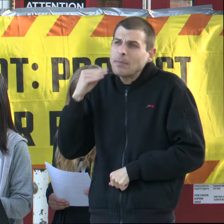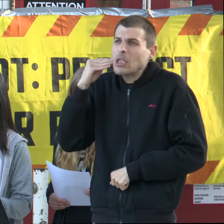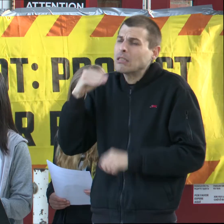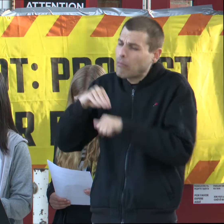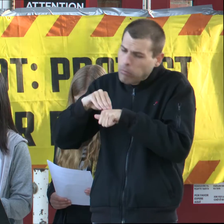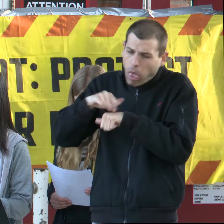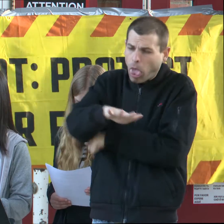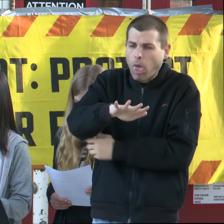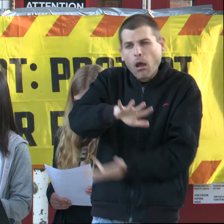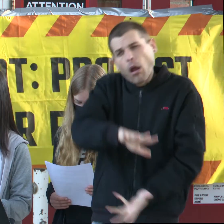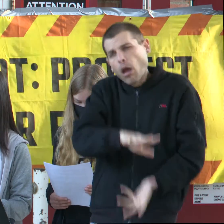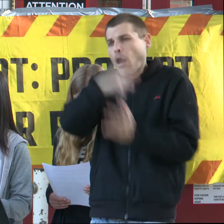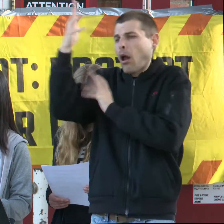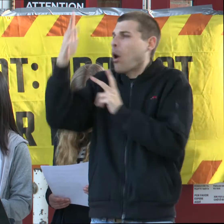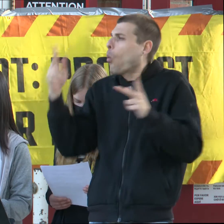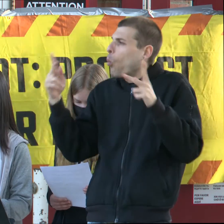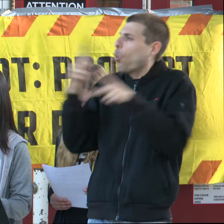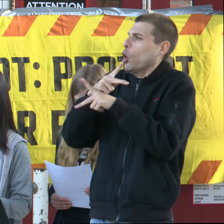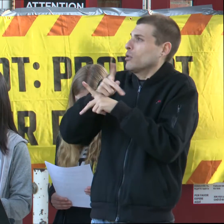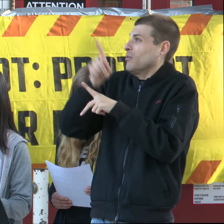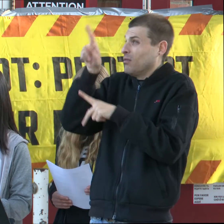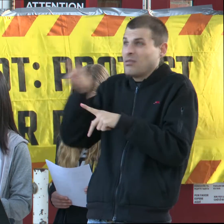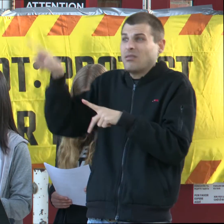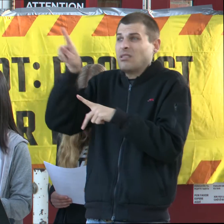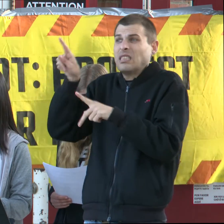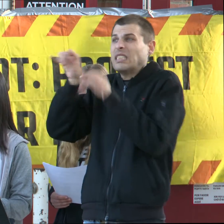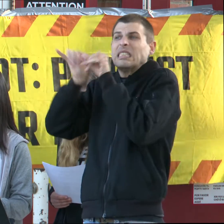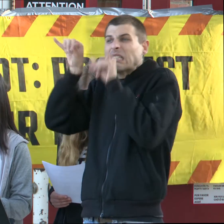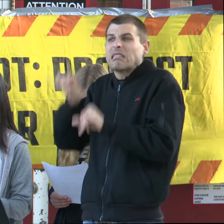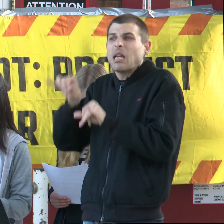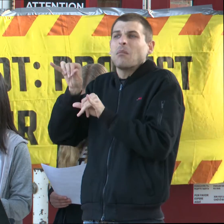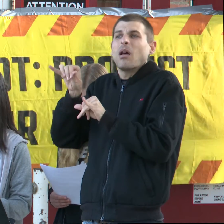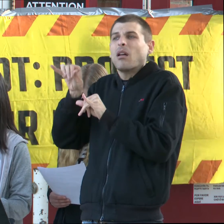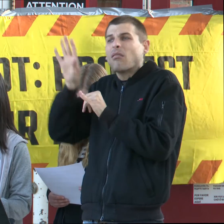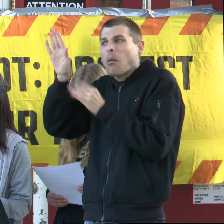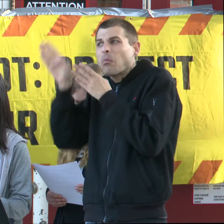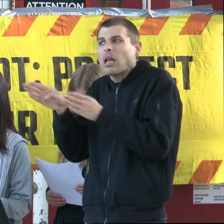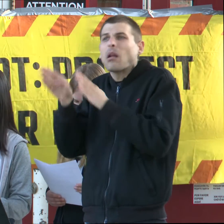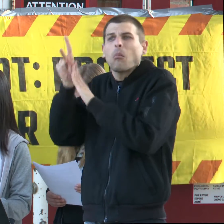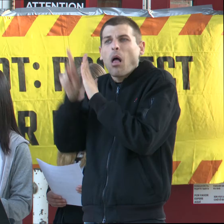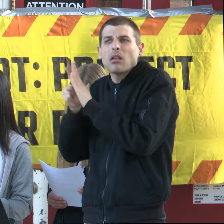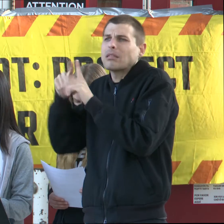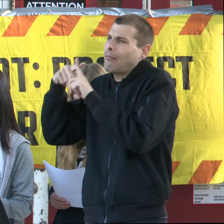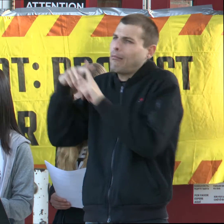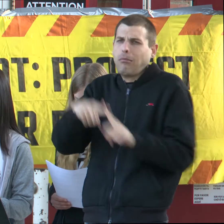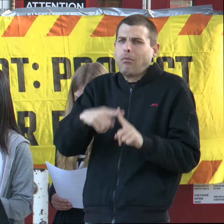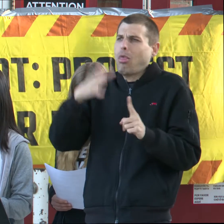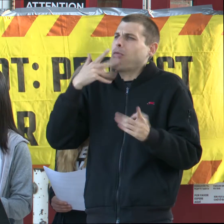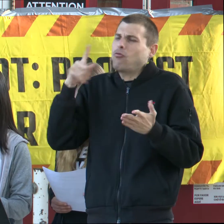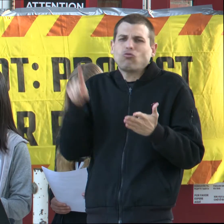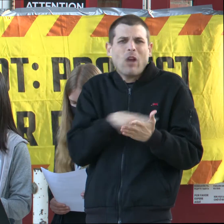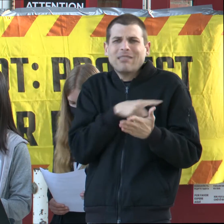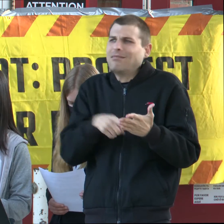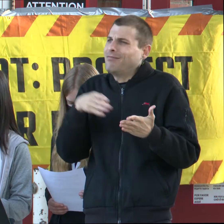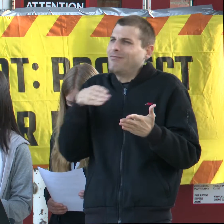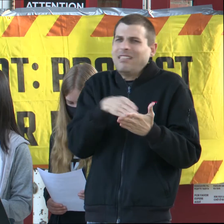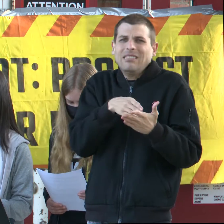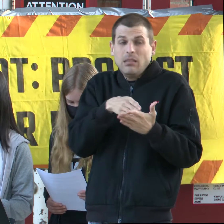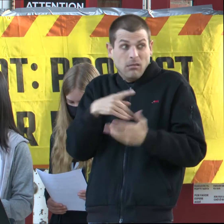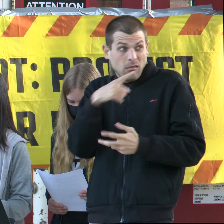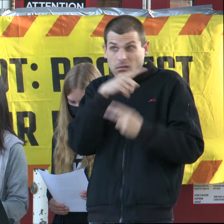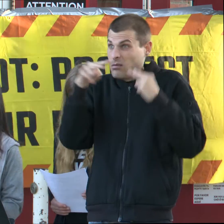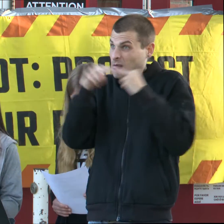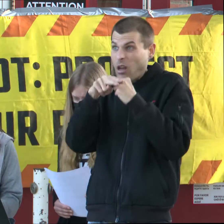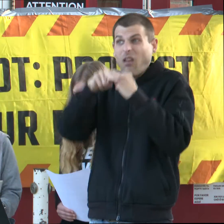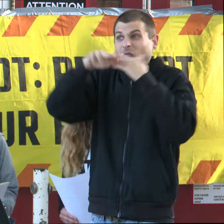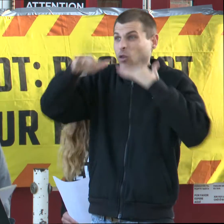climate disasters and targeted by racist city planning policies. And the Rose Quarter Freeway expansion is just one